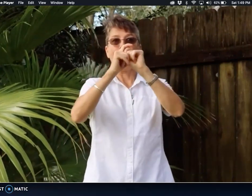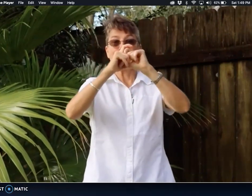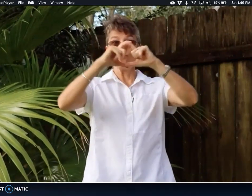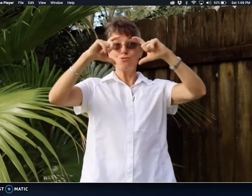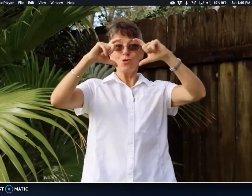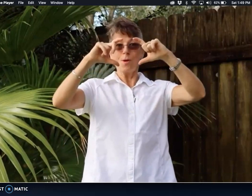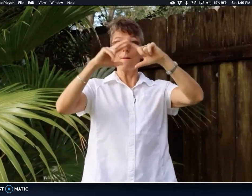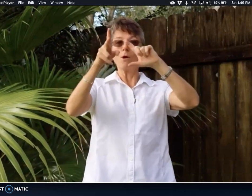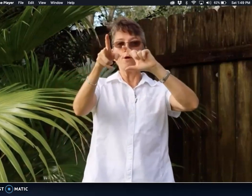have a smaller one,